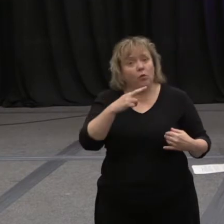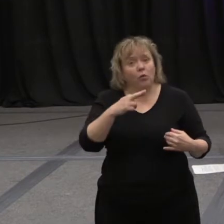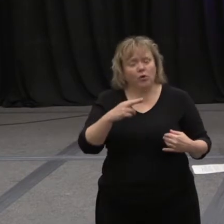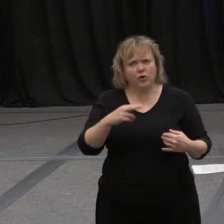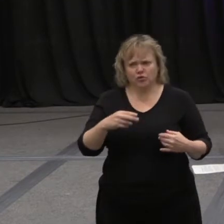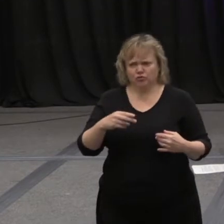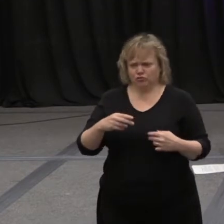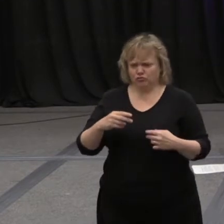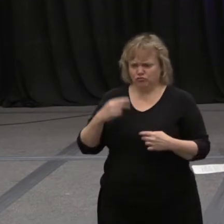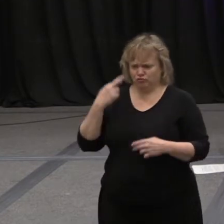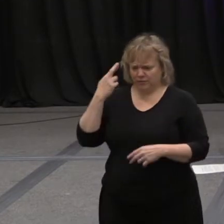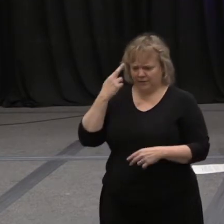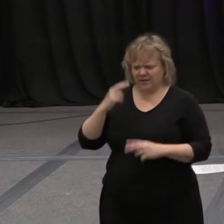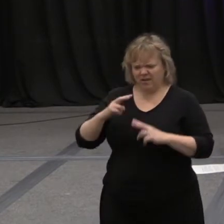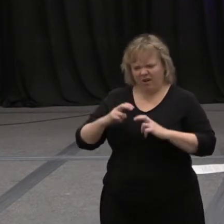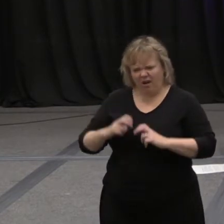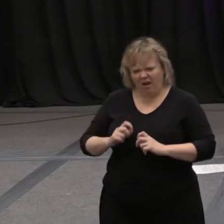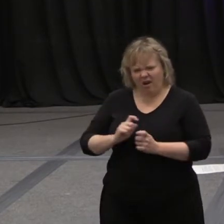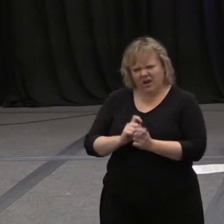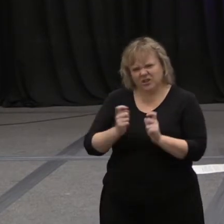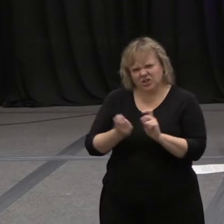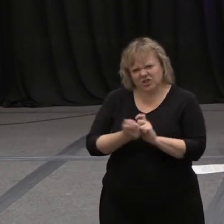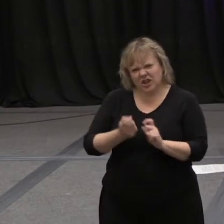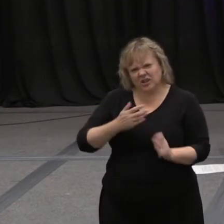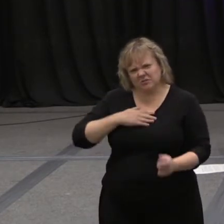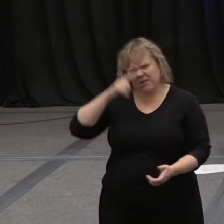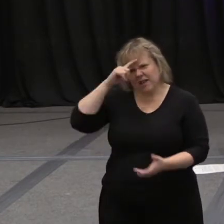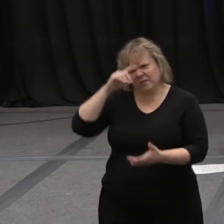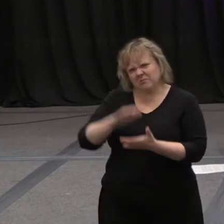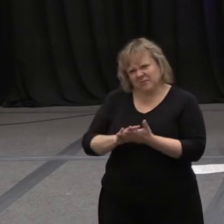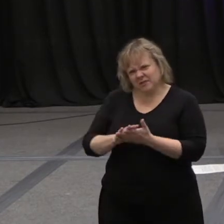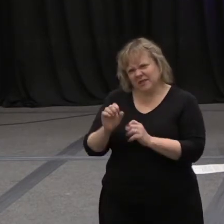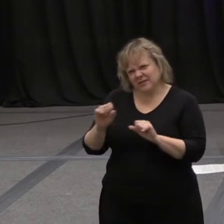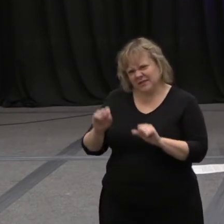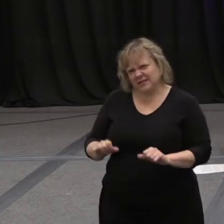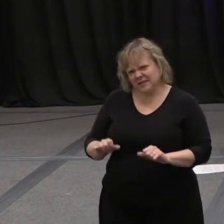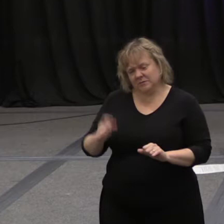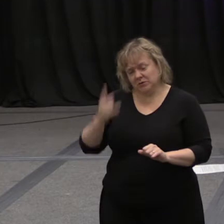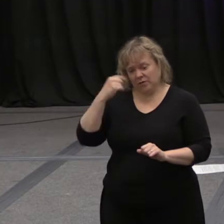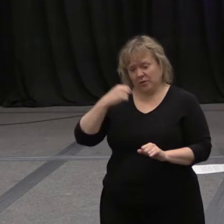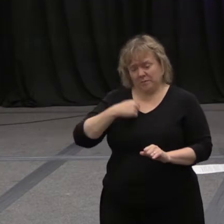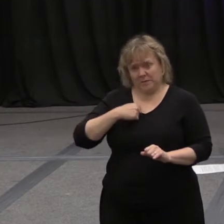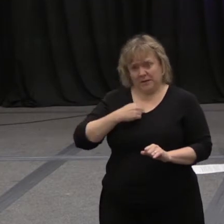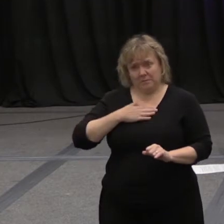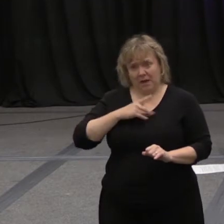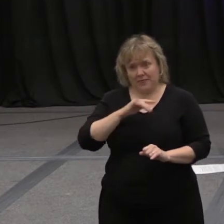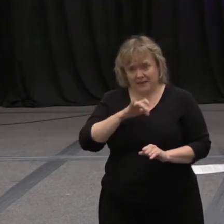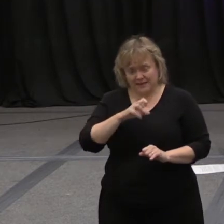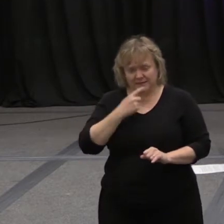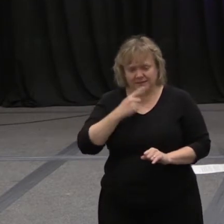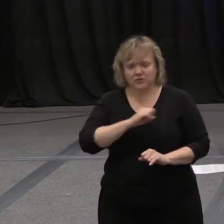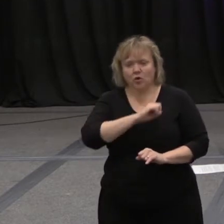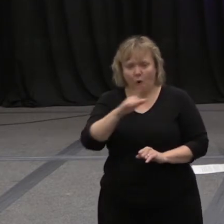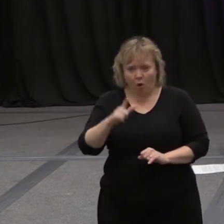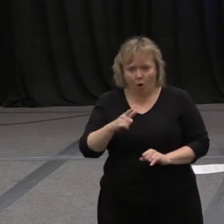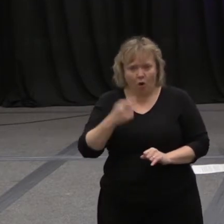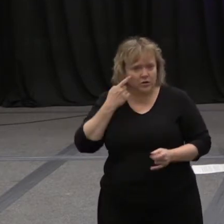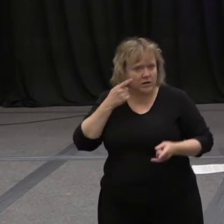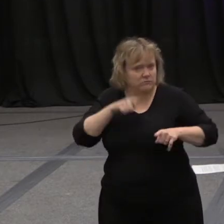which is your new understanding of yourself. So on my thesis was, all consensual behavior is